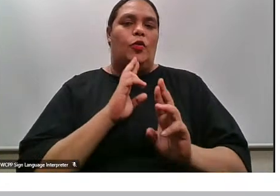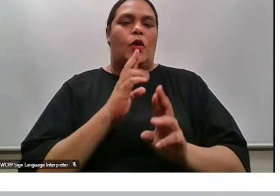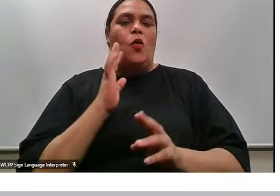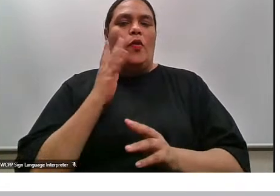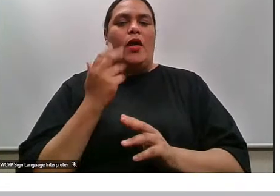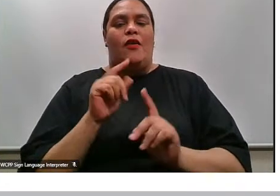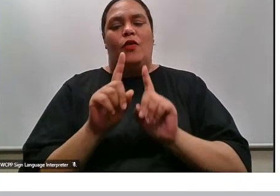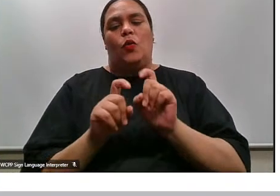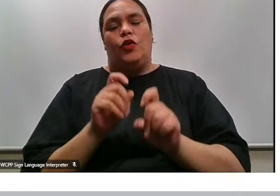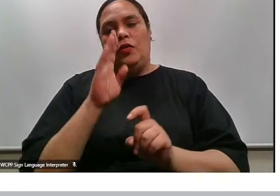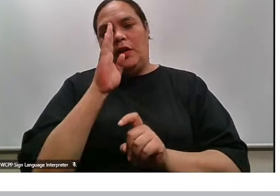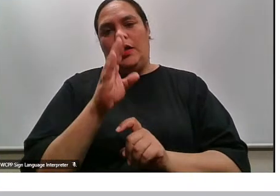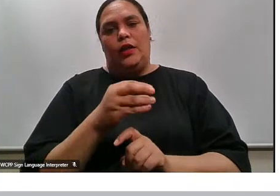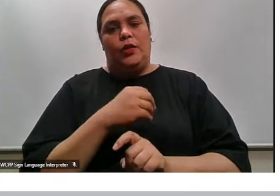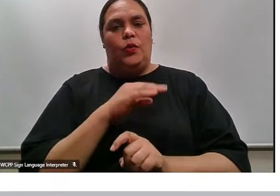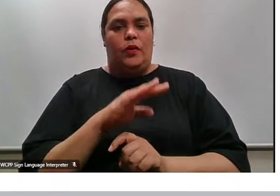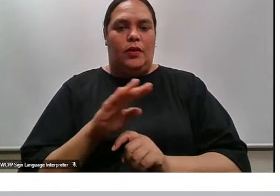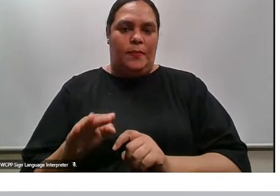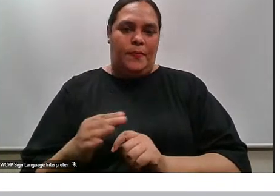have been directed to them.